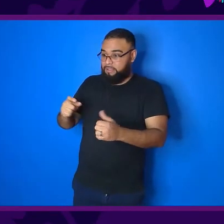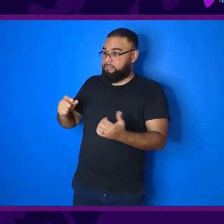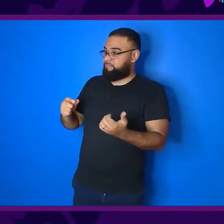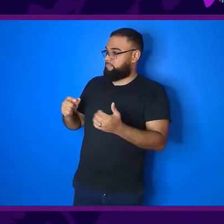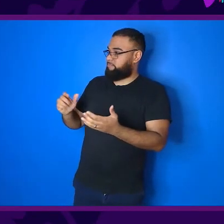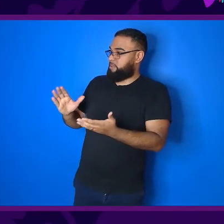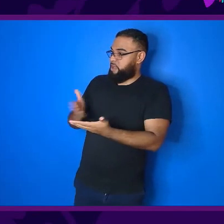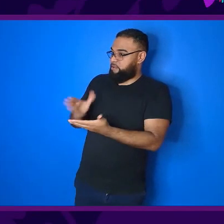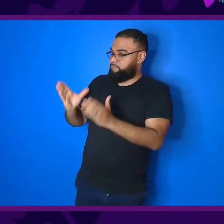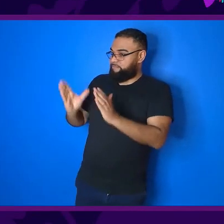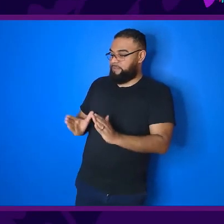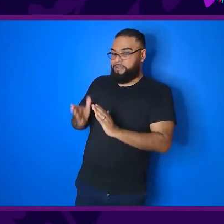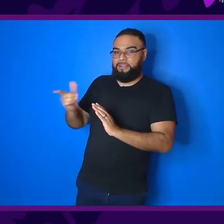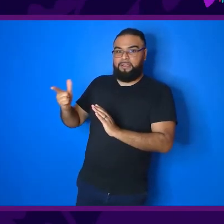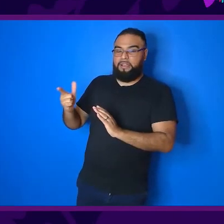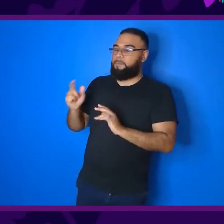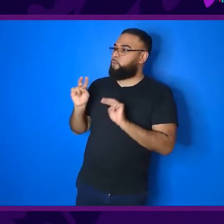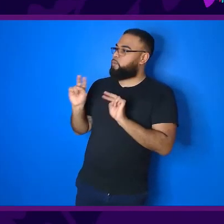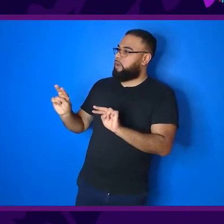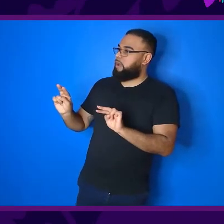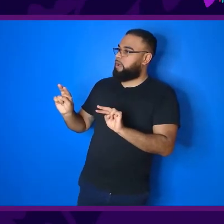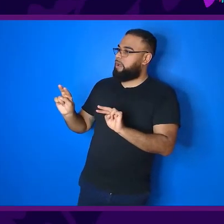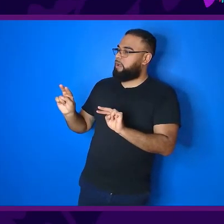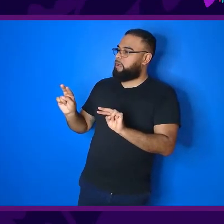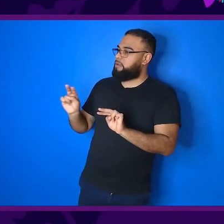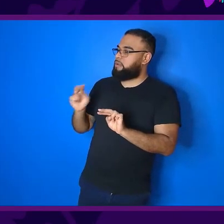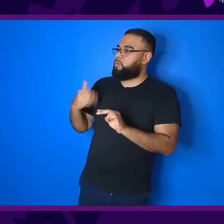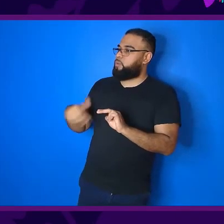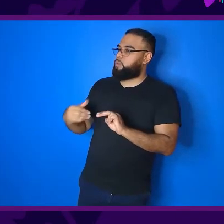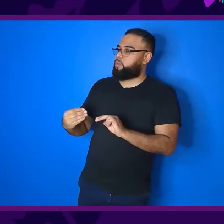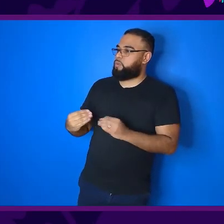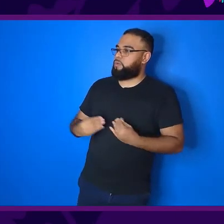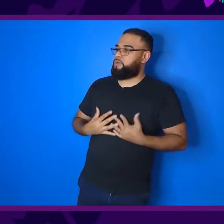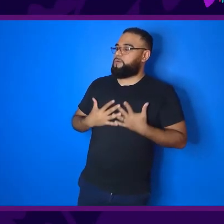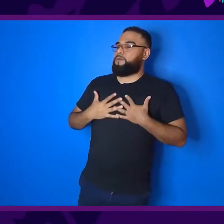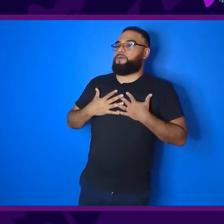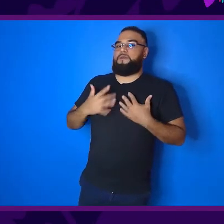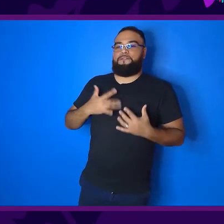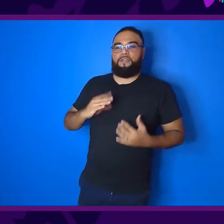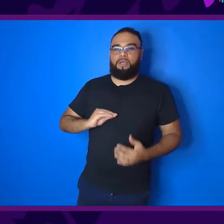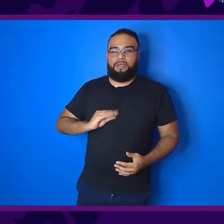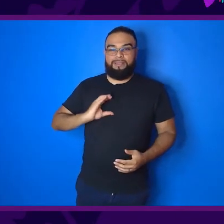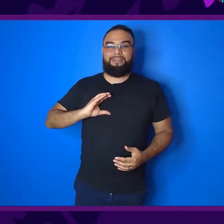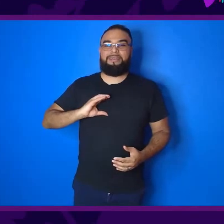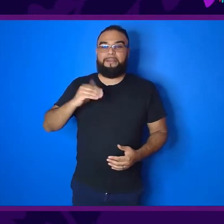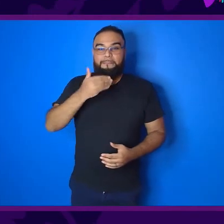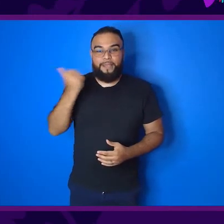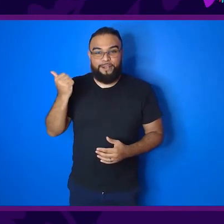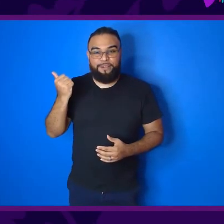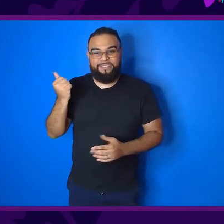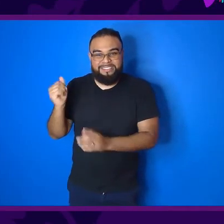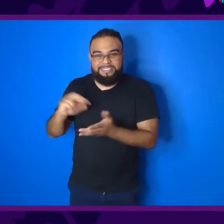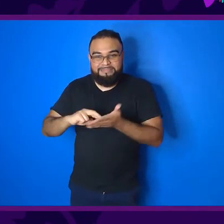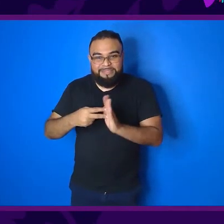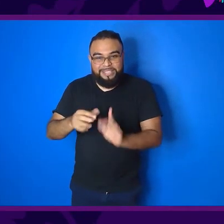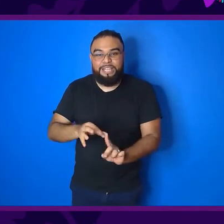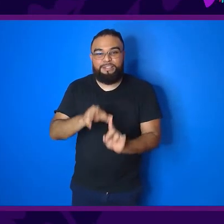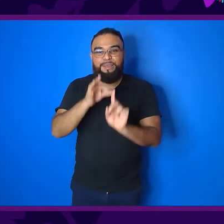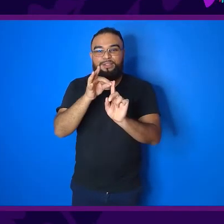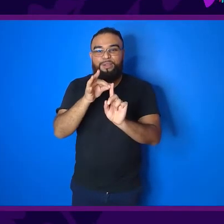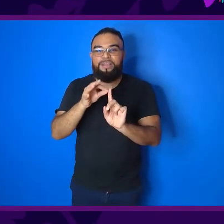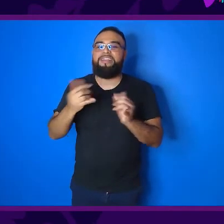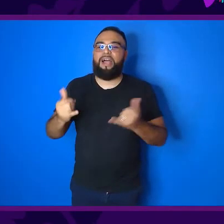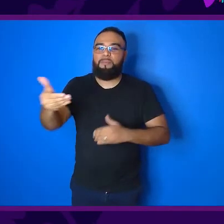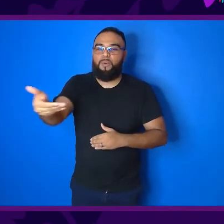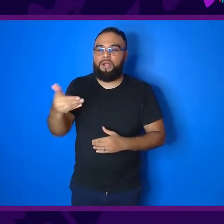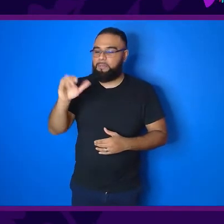but just understand that they're special. Having said that, I would love to take this moment to welcome Carlos Santana.